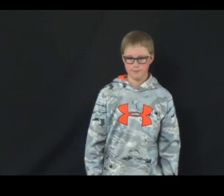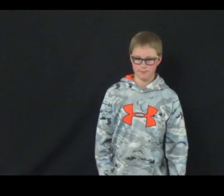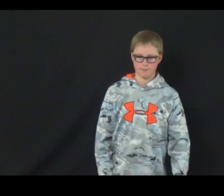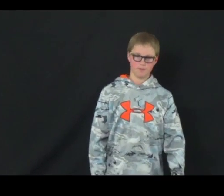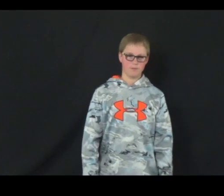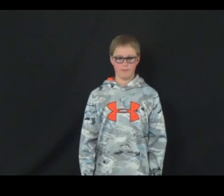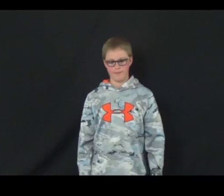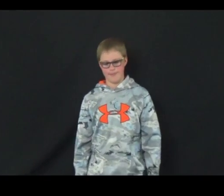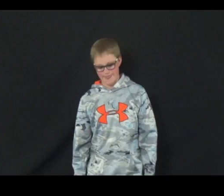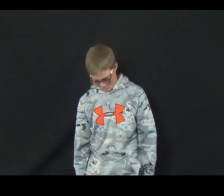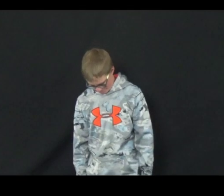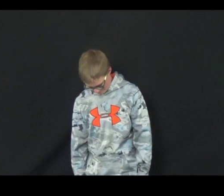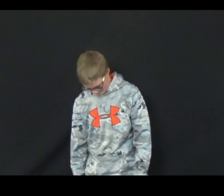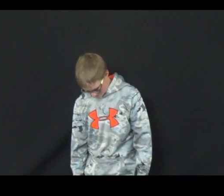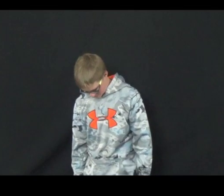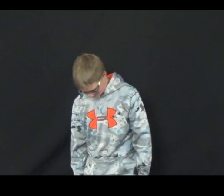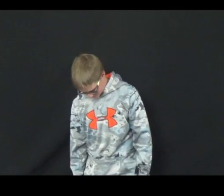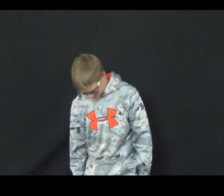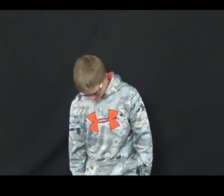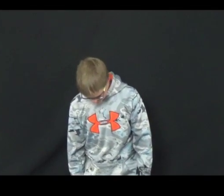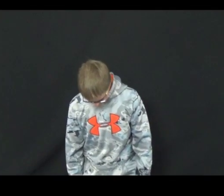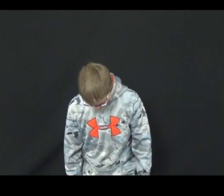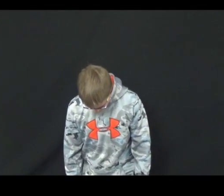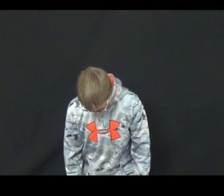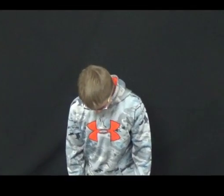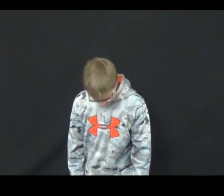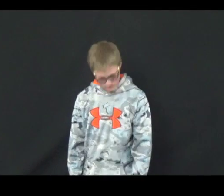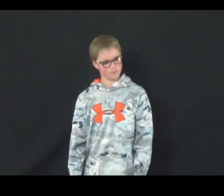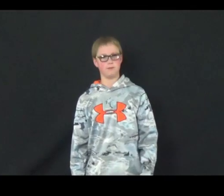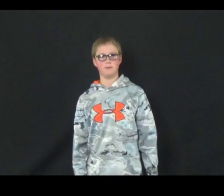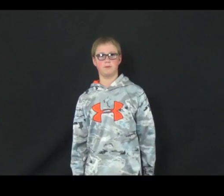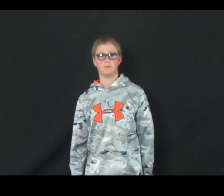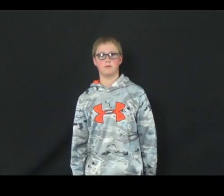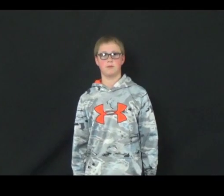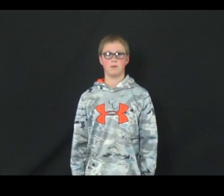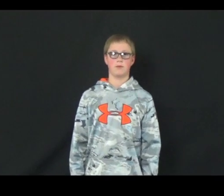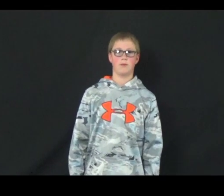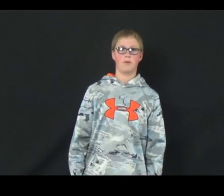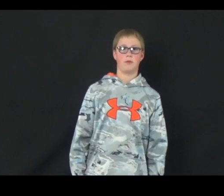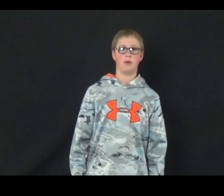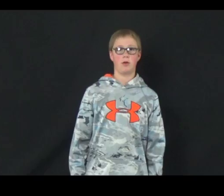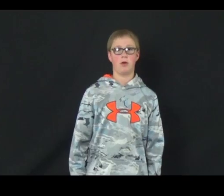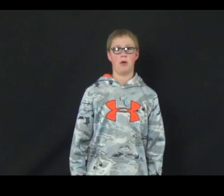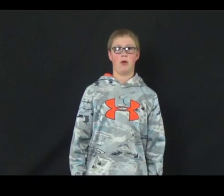ants? You better believe it. And you're gonna love the way they take them. Medley, look out! The